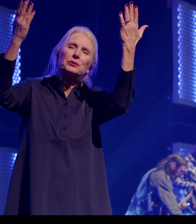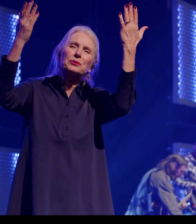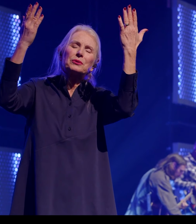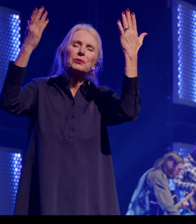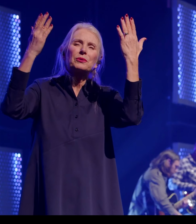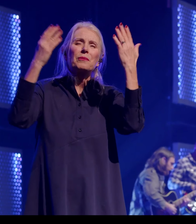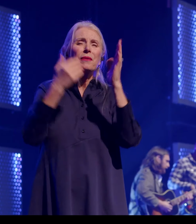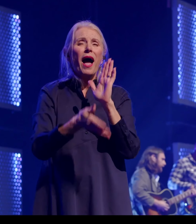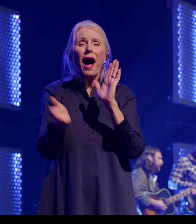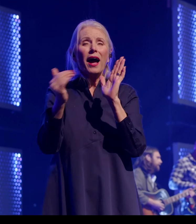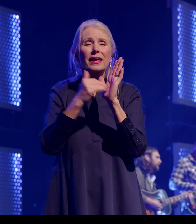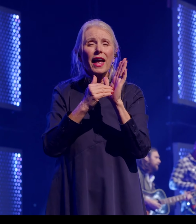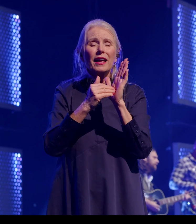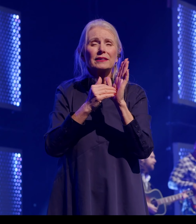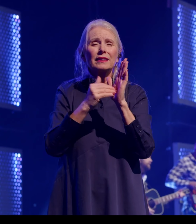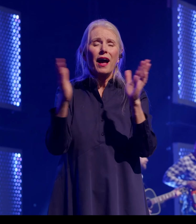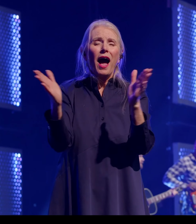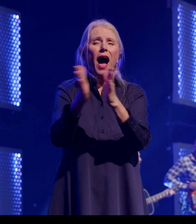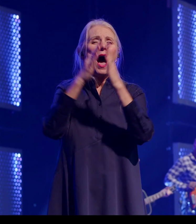Time, church, say,